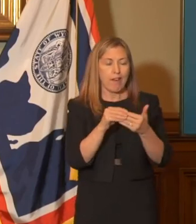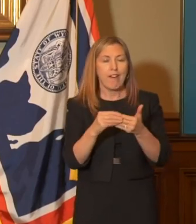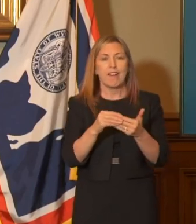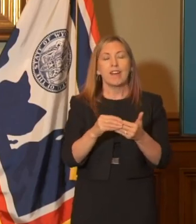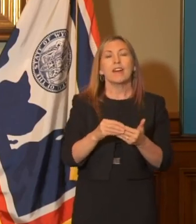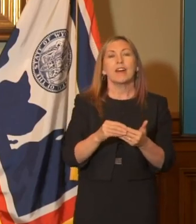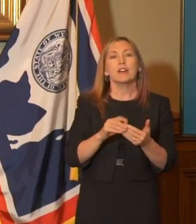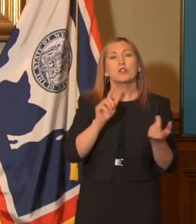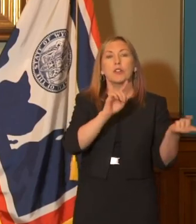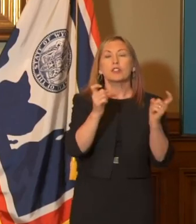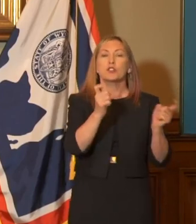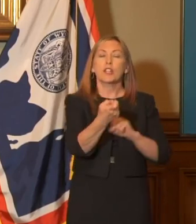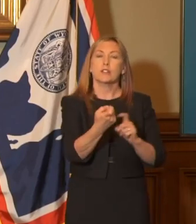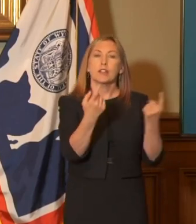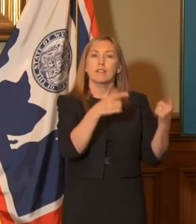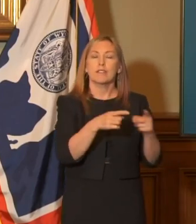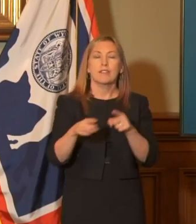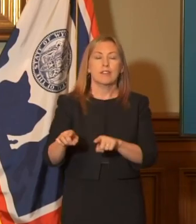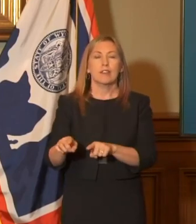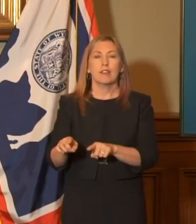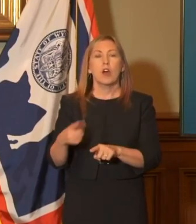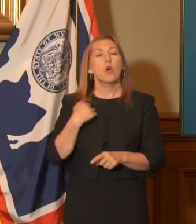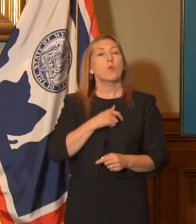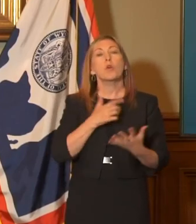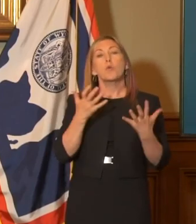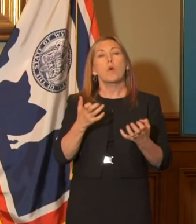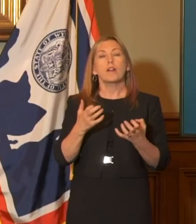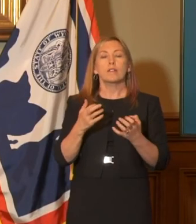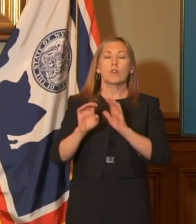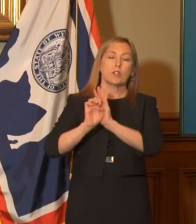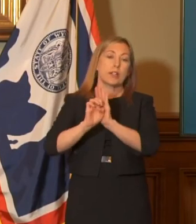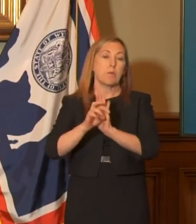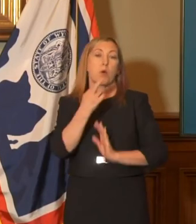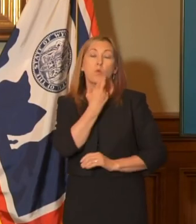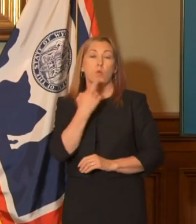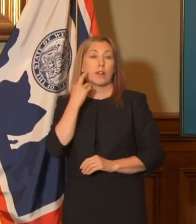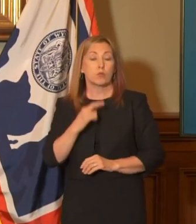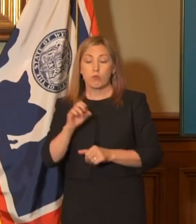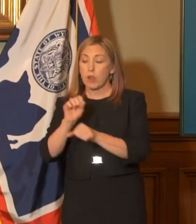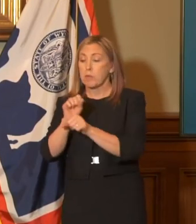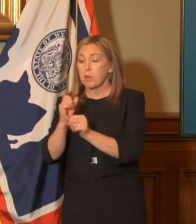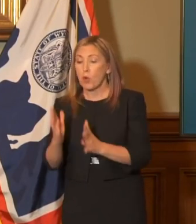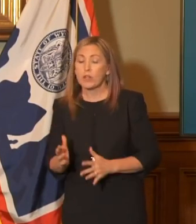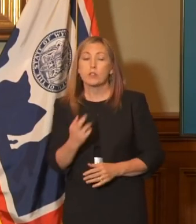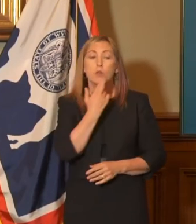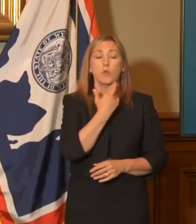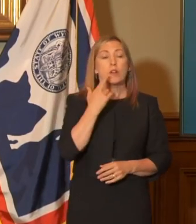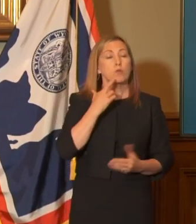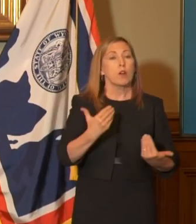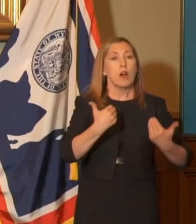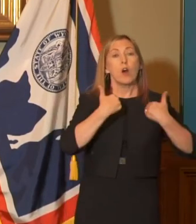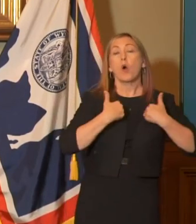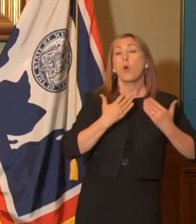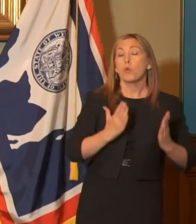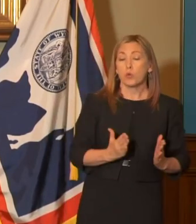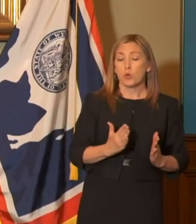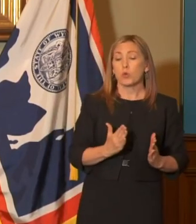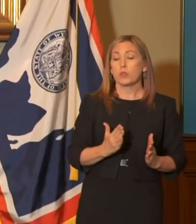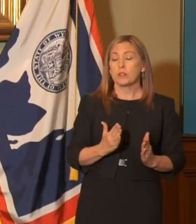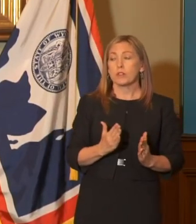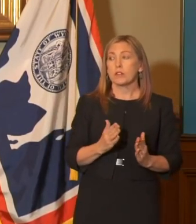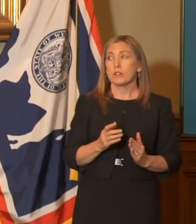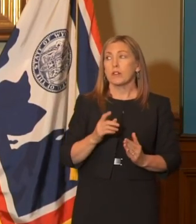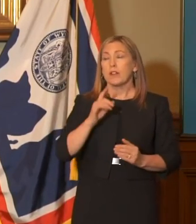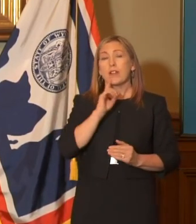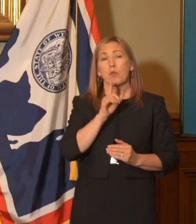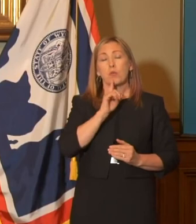to find, let's say restaurant employees, restaurant owners that have really borne